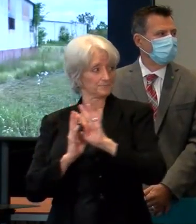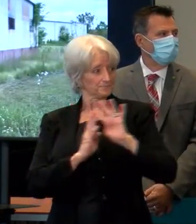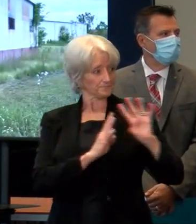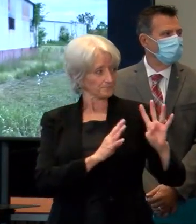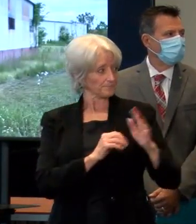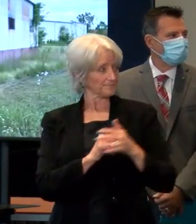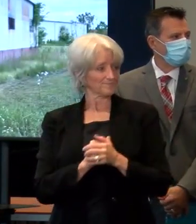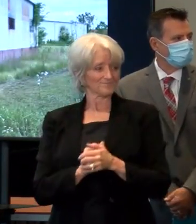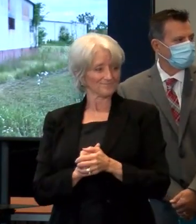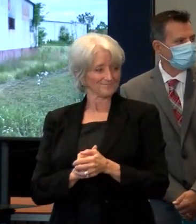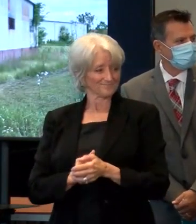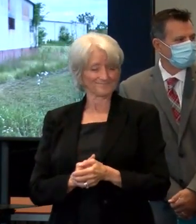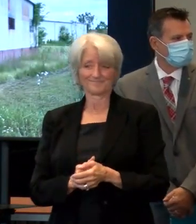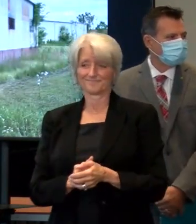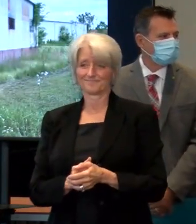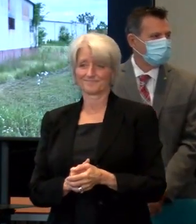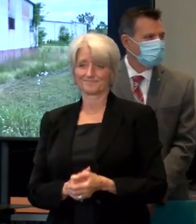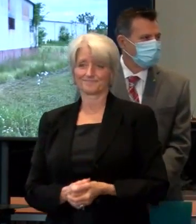up here pretty long.